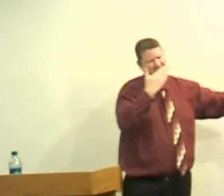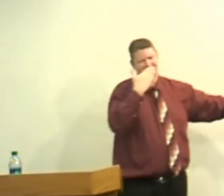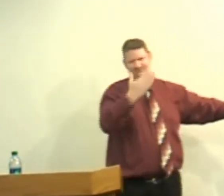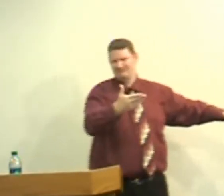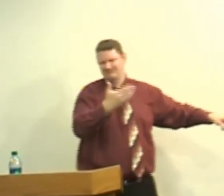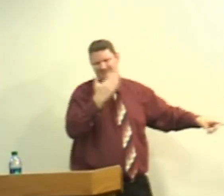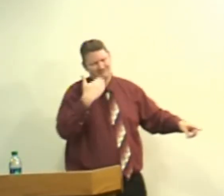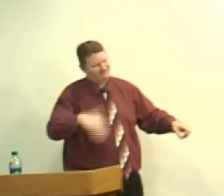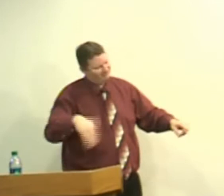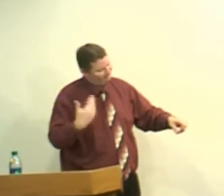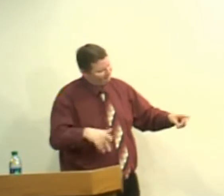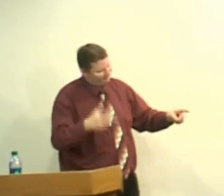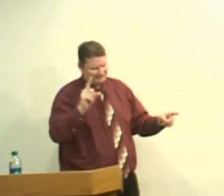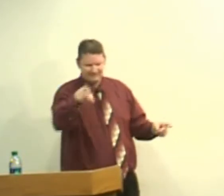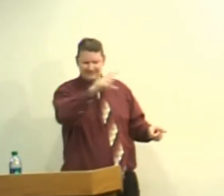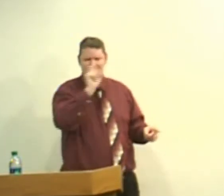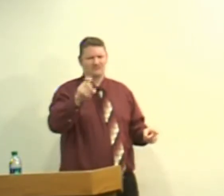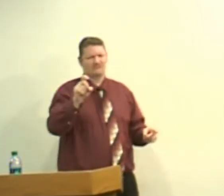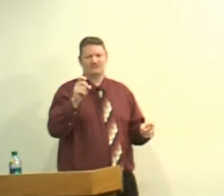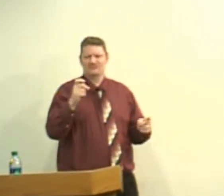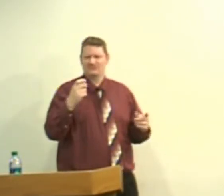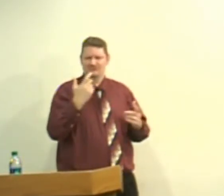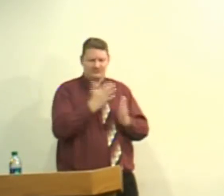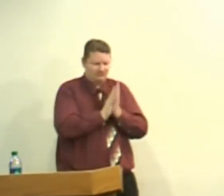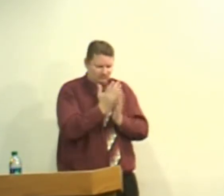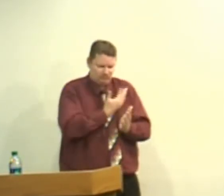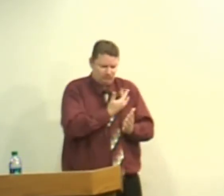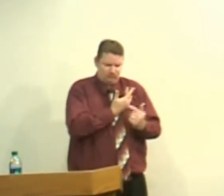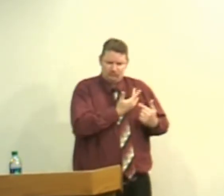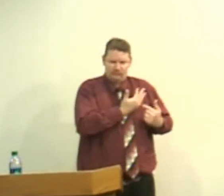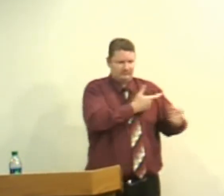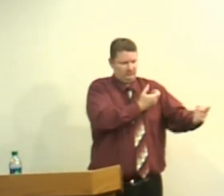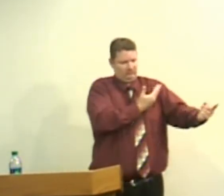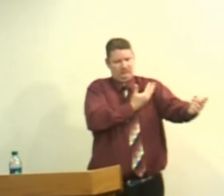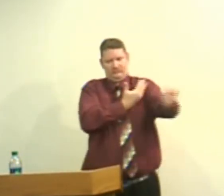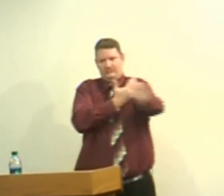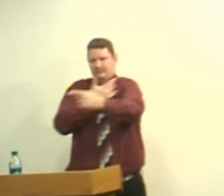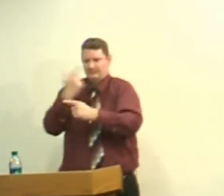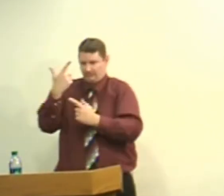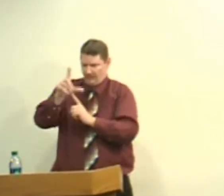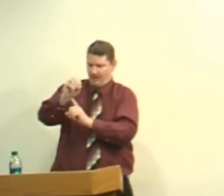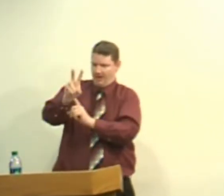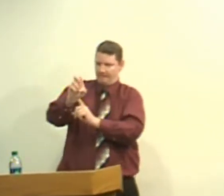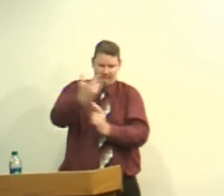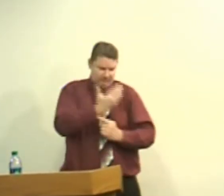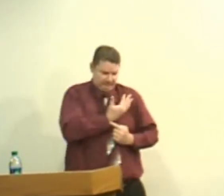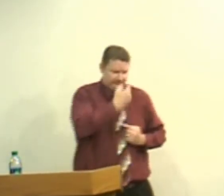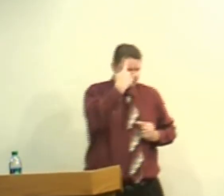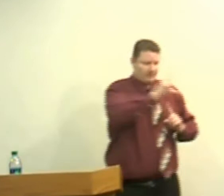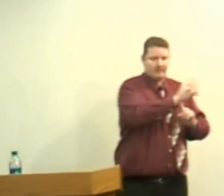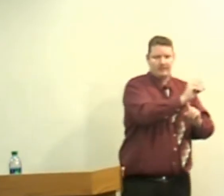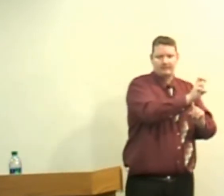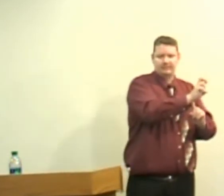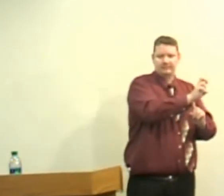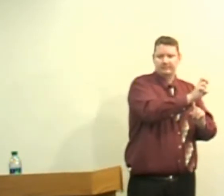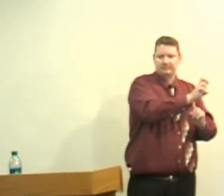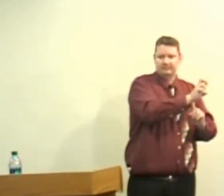Fervent. This word is fervent. Really good word. But it shows that we need to have a fire in our hearts for what we do. This fire